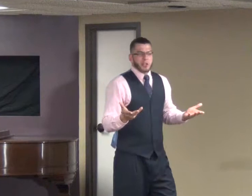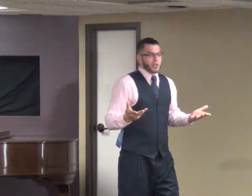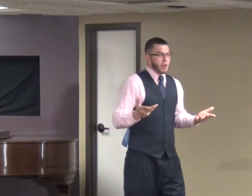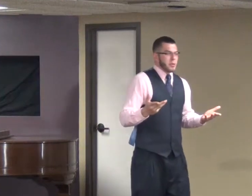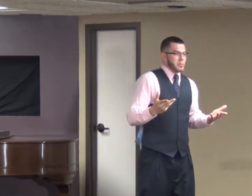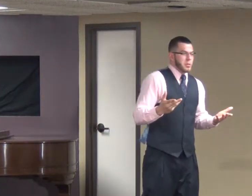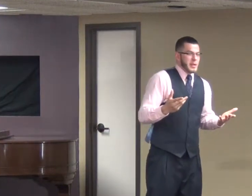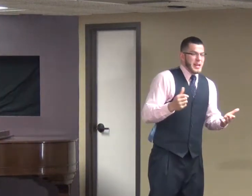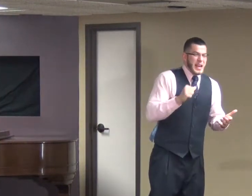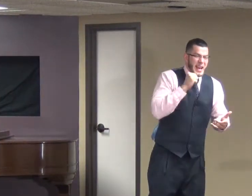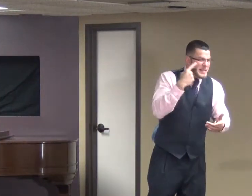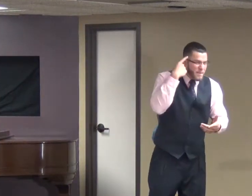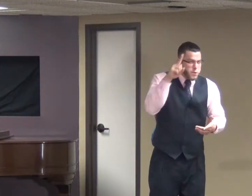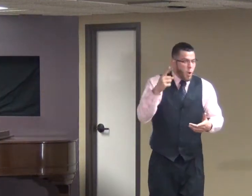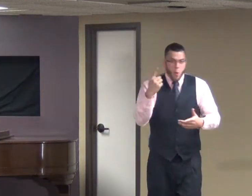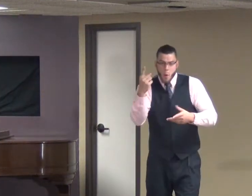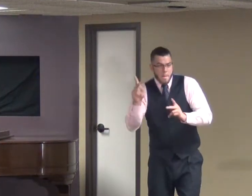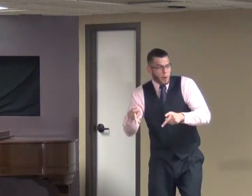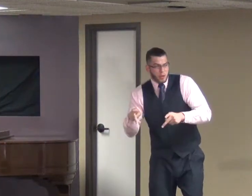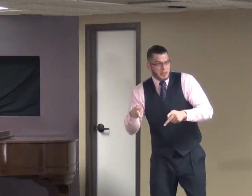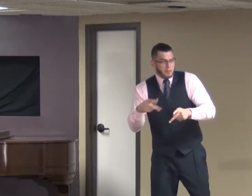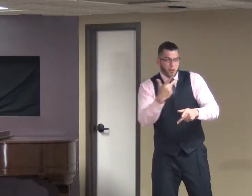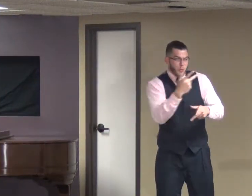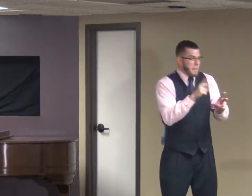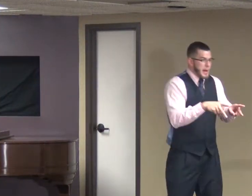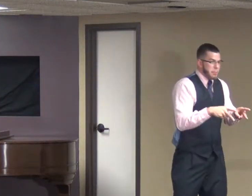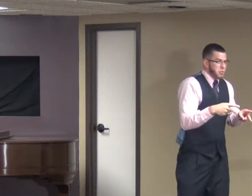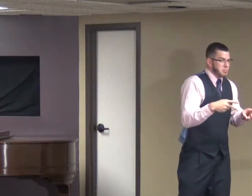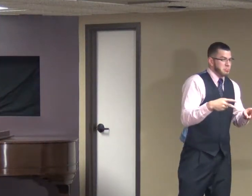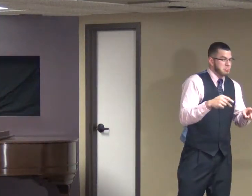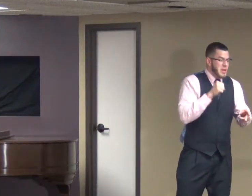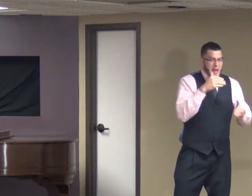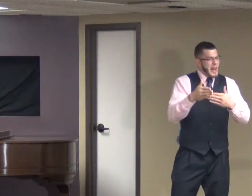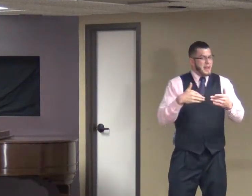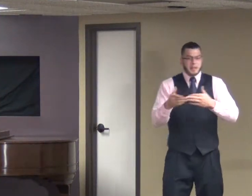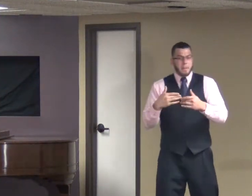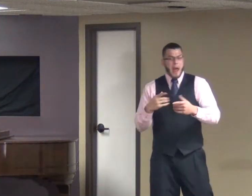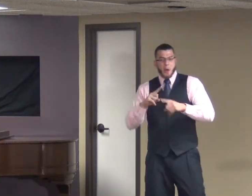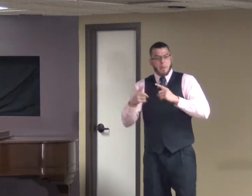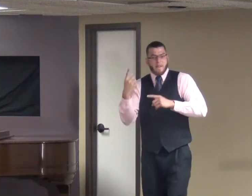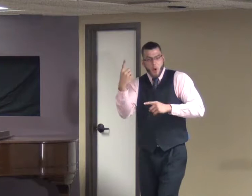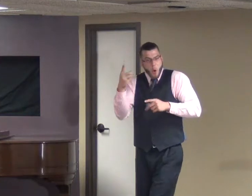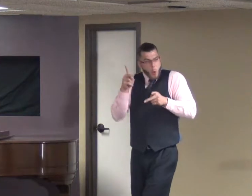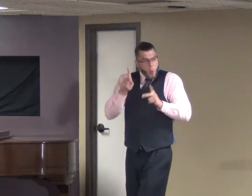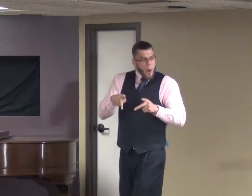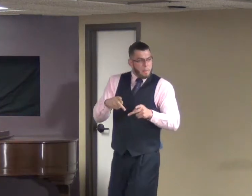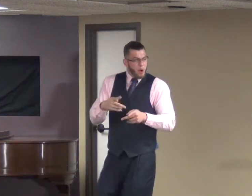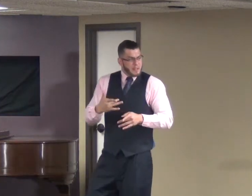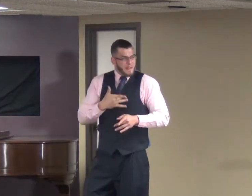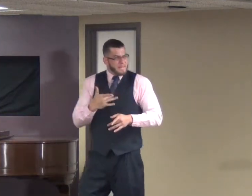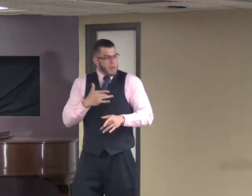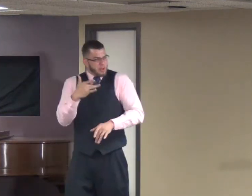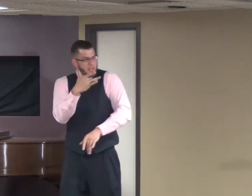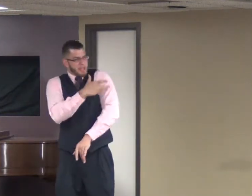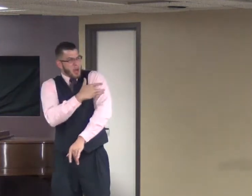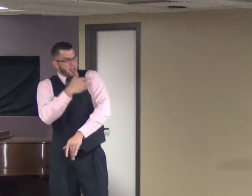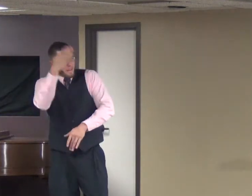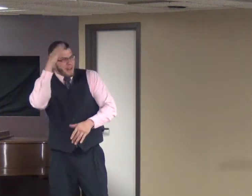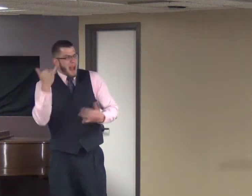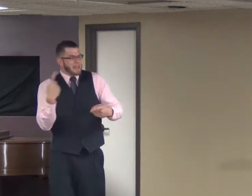sure. Is it for one person, three people? It doesn't matter. But if one person feels the touch of God